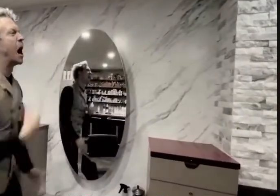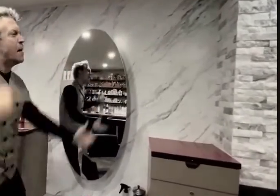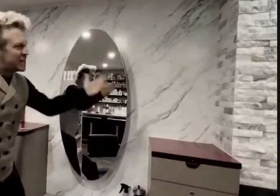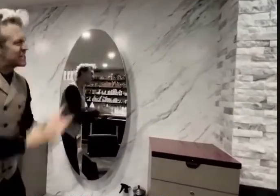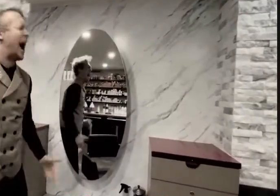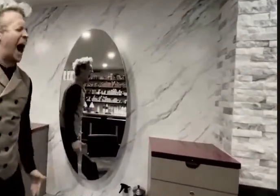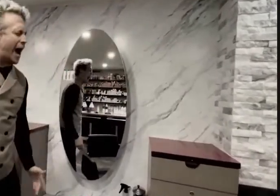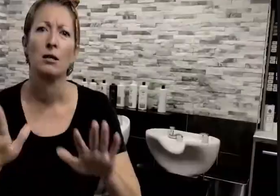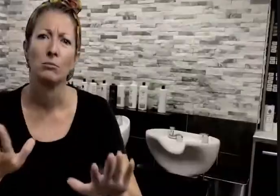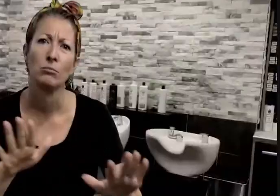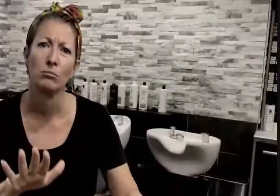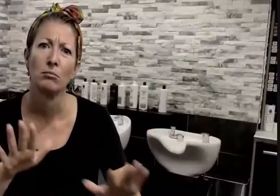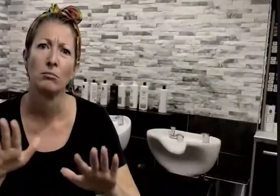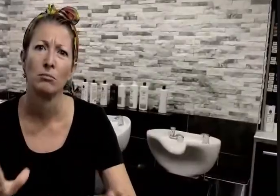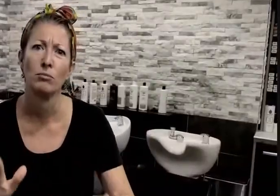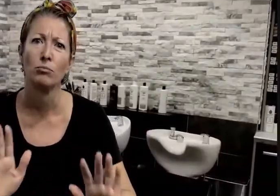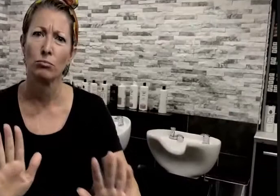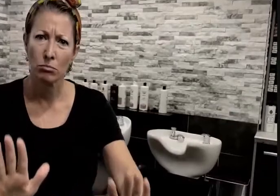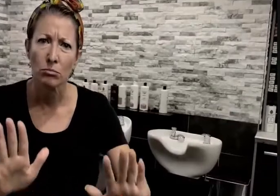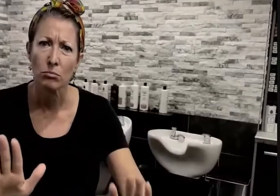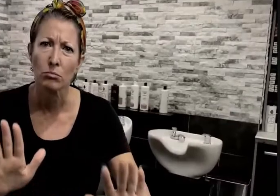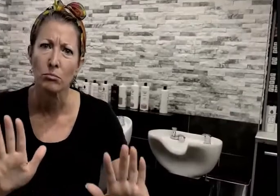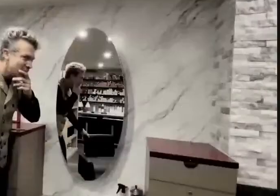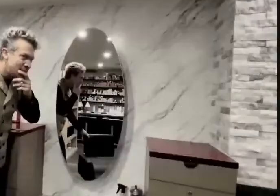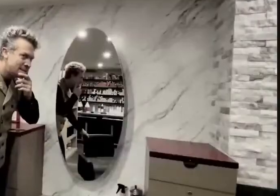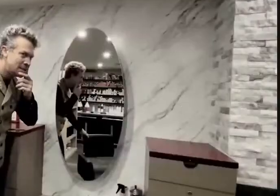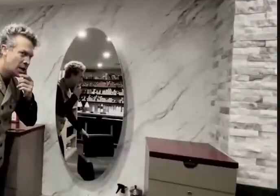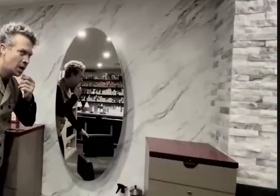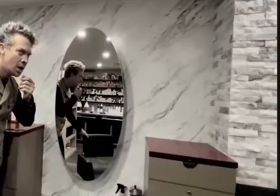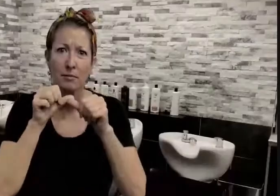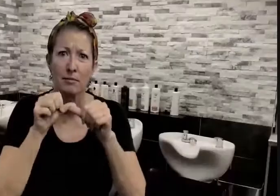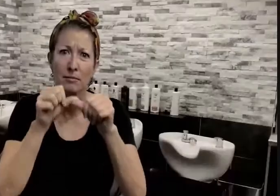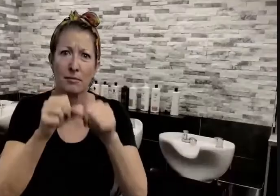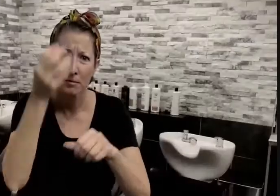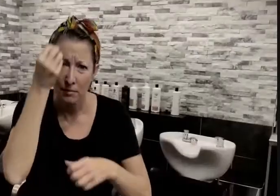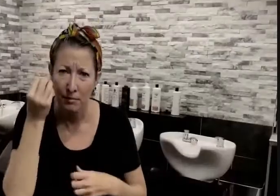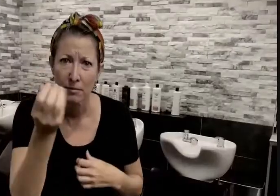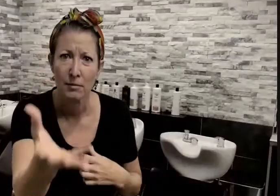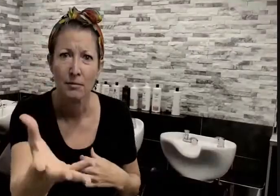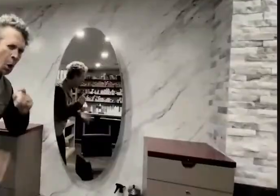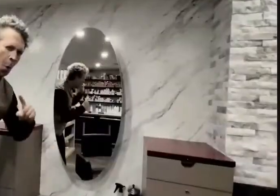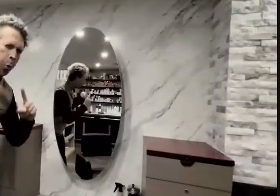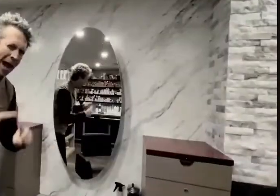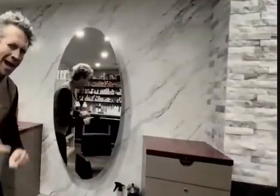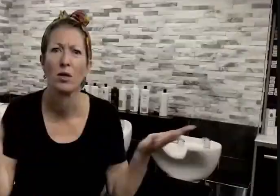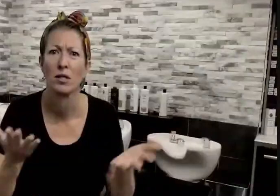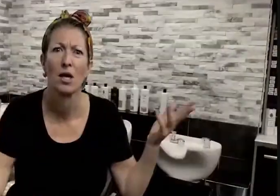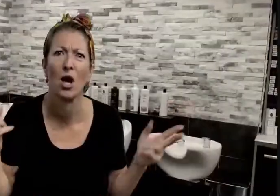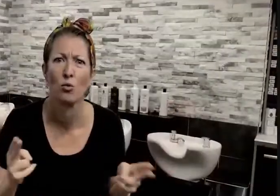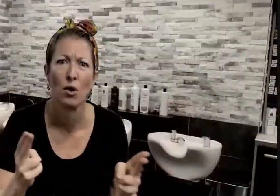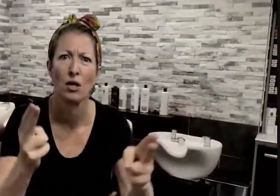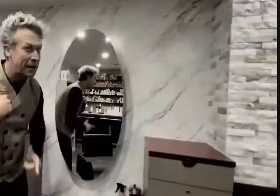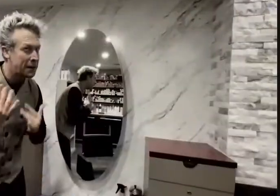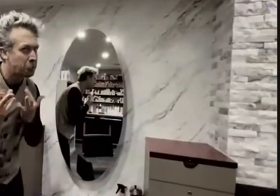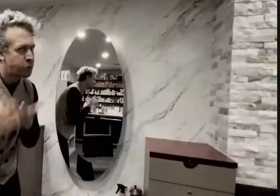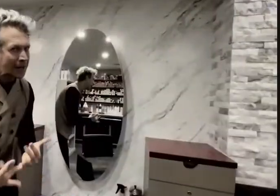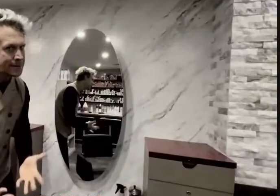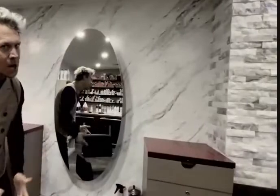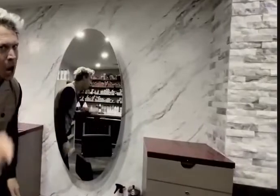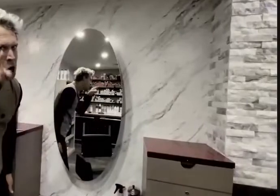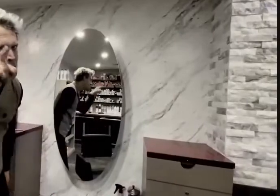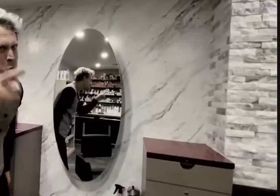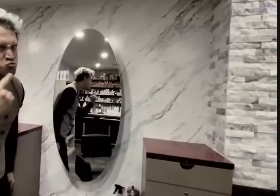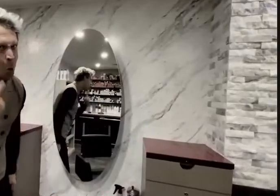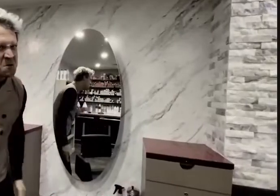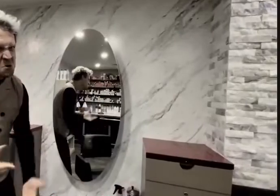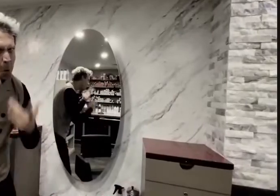he'd never come again. Hush, my hush, I'll be telling you. When? Why did I